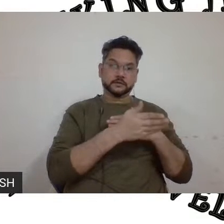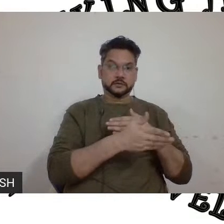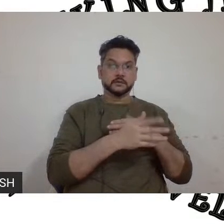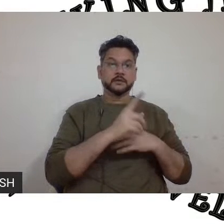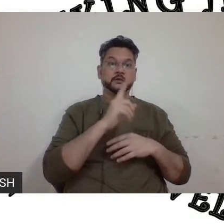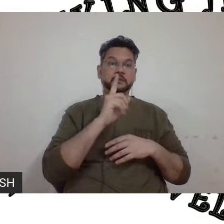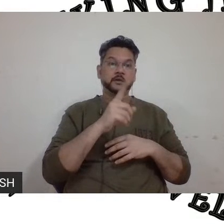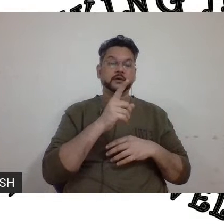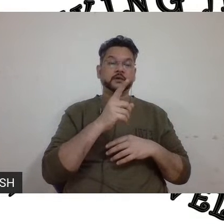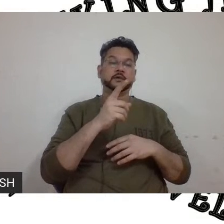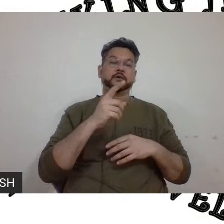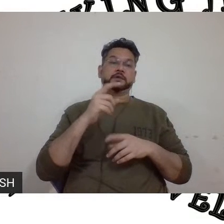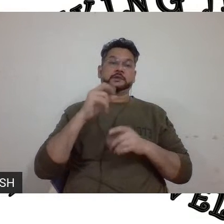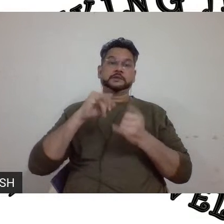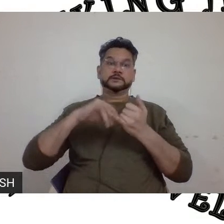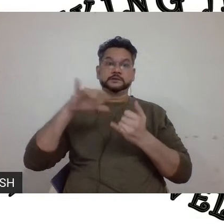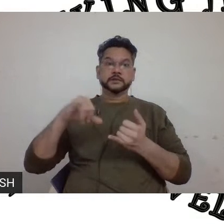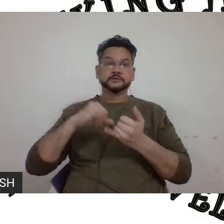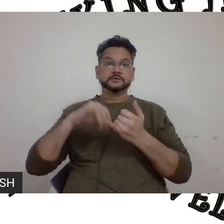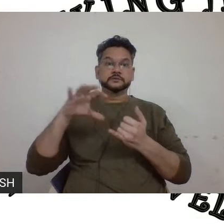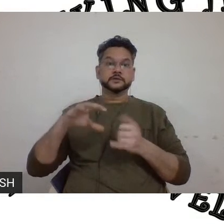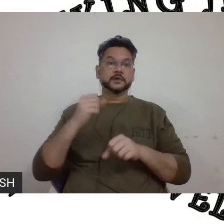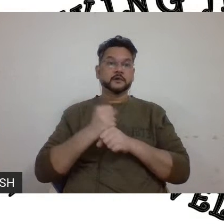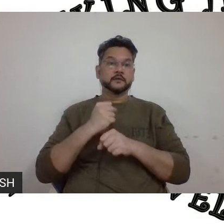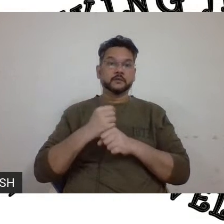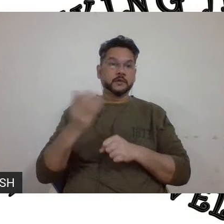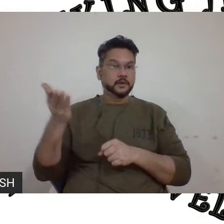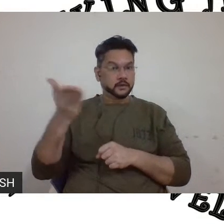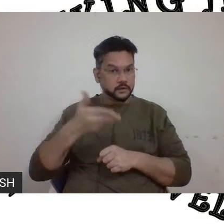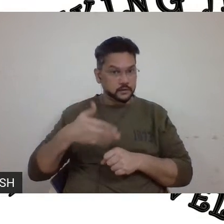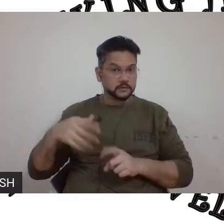state governments and the various other institutions